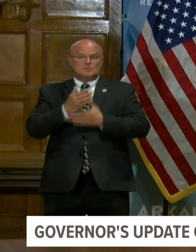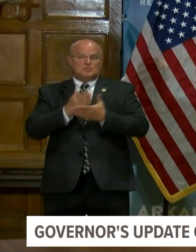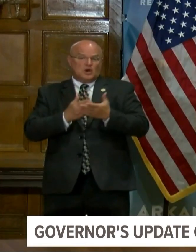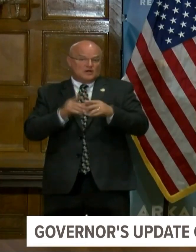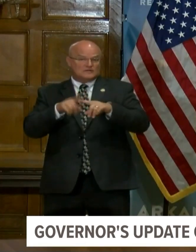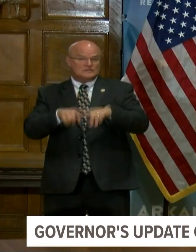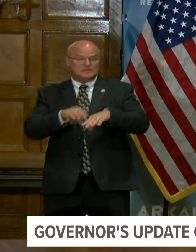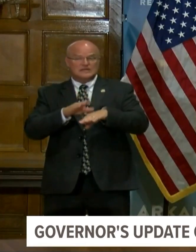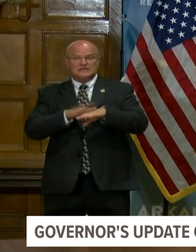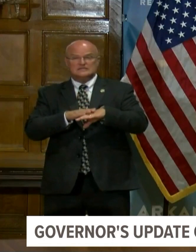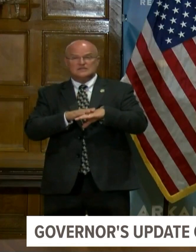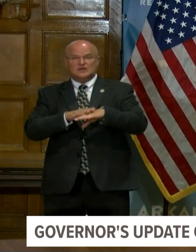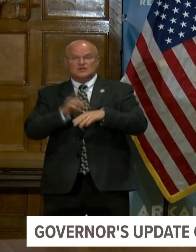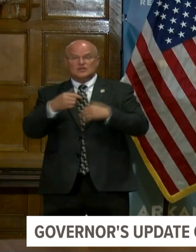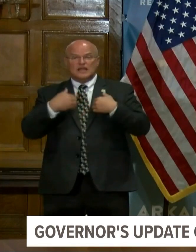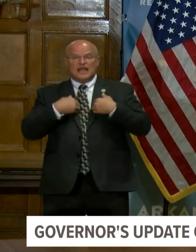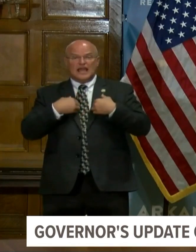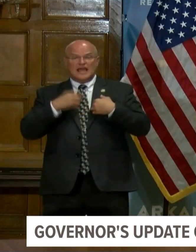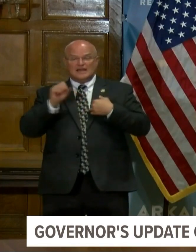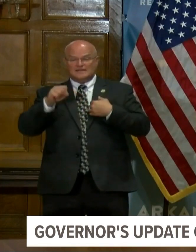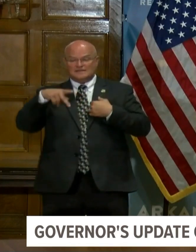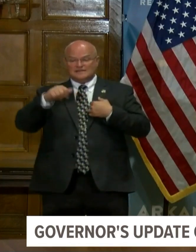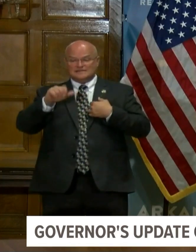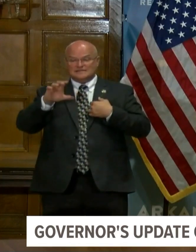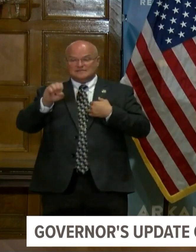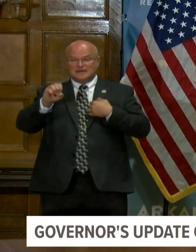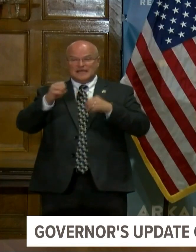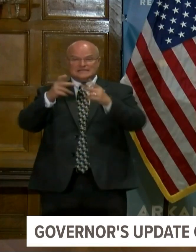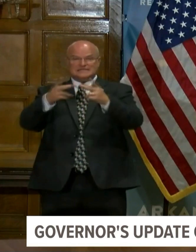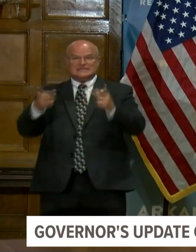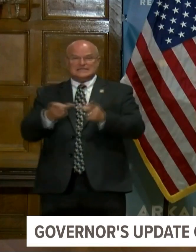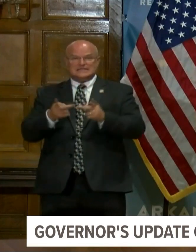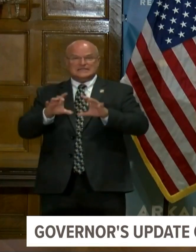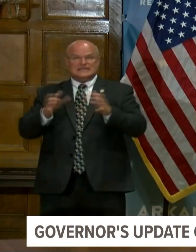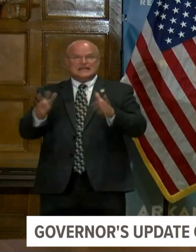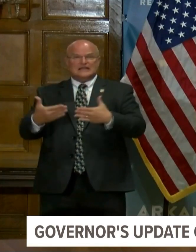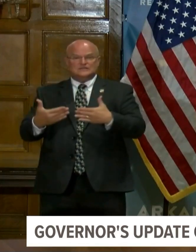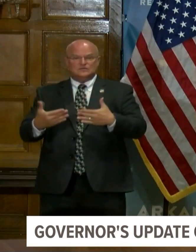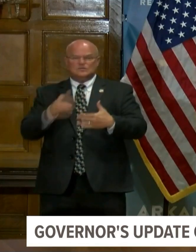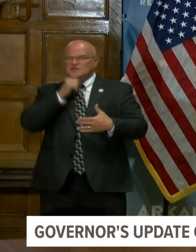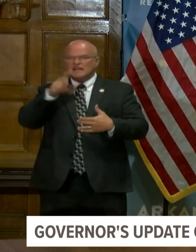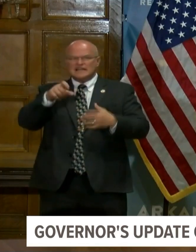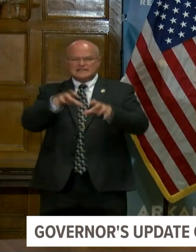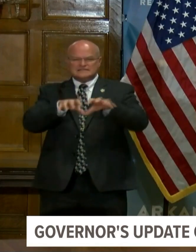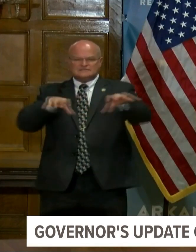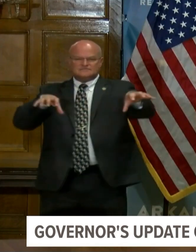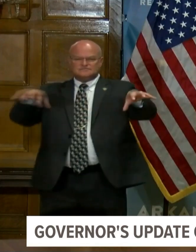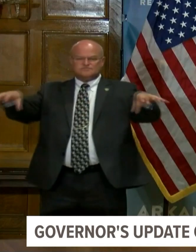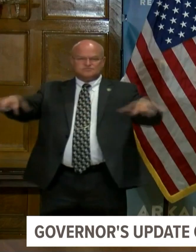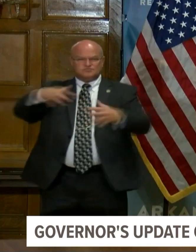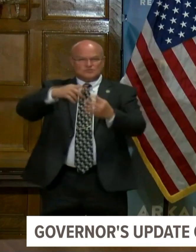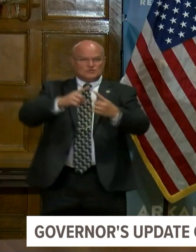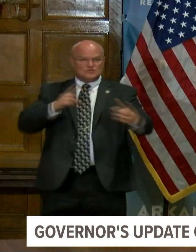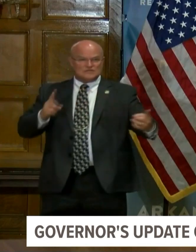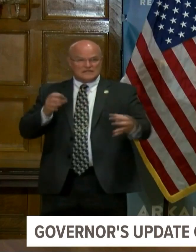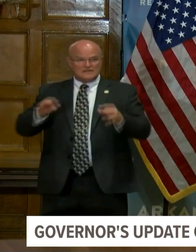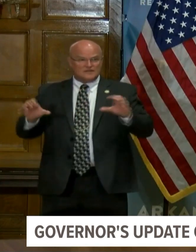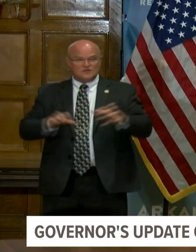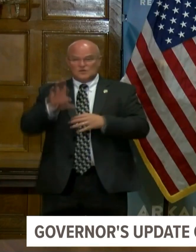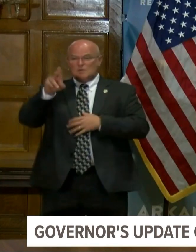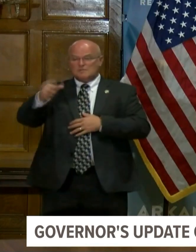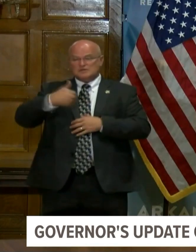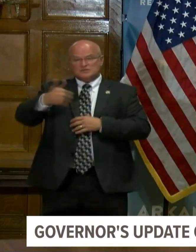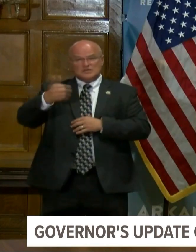of it depends upon, do they have spacing in the classroom where masks are not necessary? If they're doing